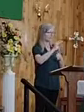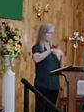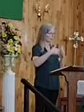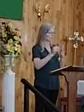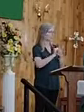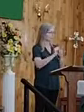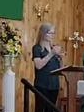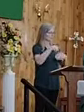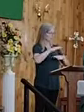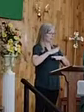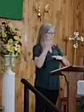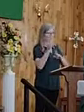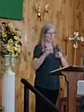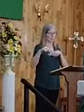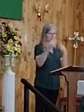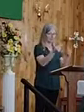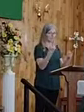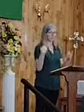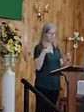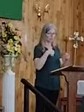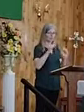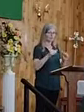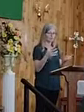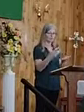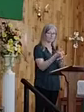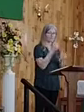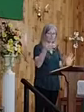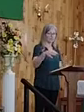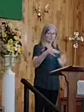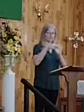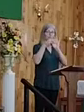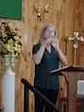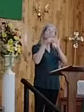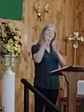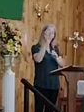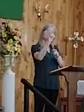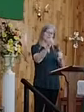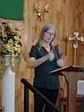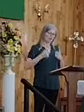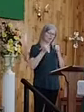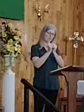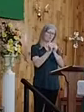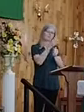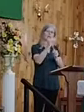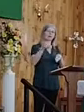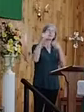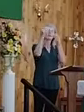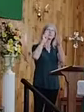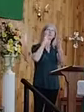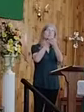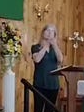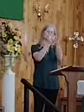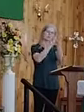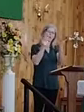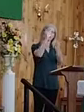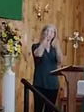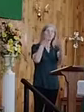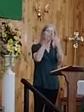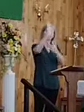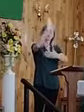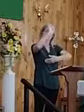who have pleased you throughout the ages, we may merit to be co-heirs to eternal life, and may praise and glorify you through